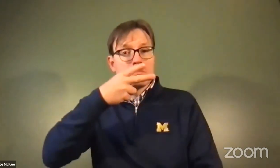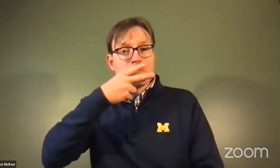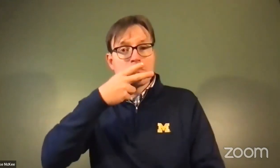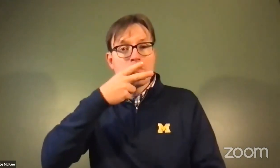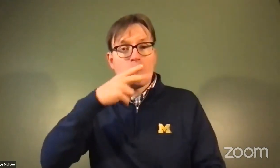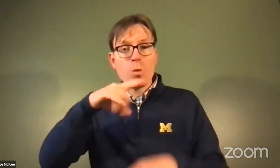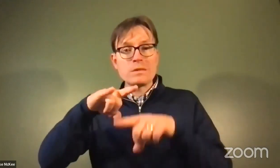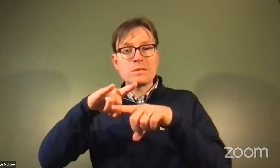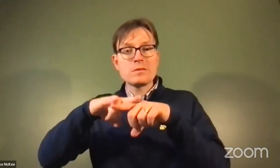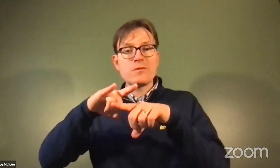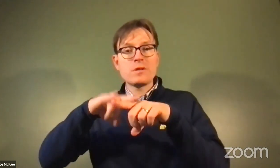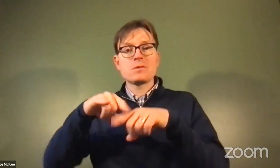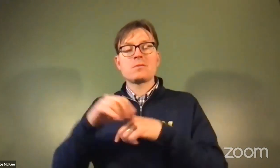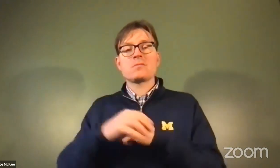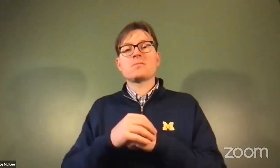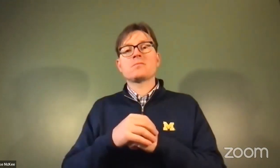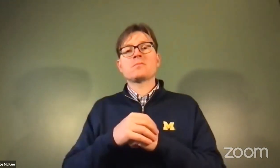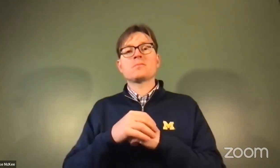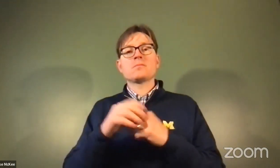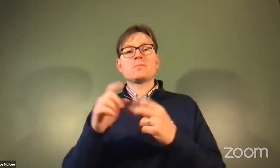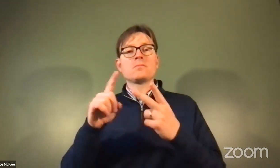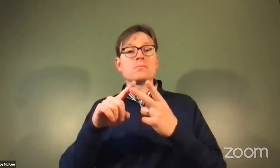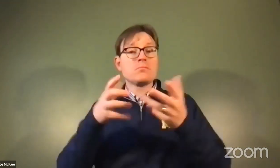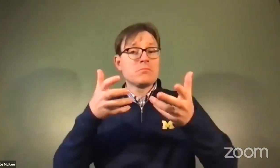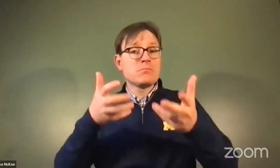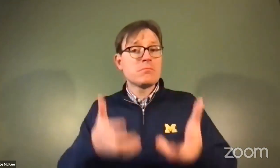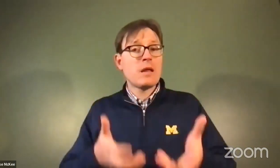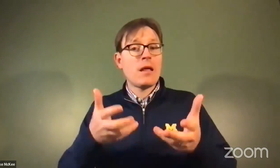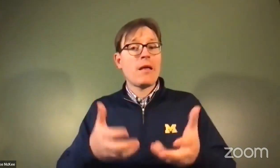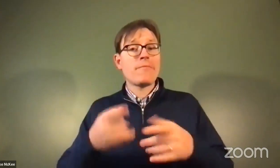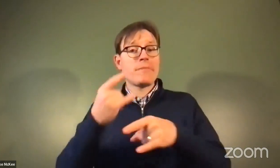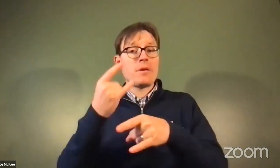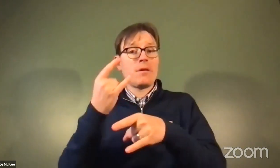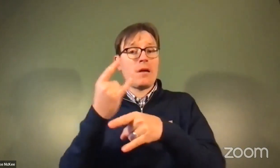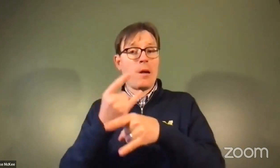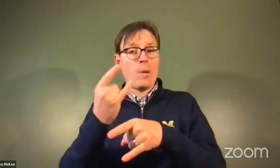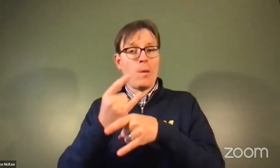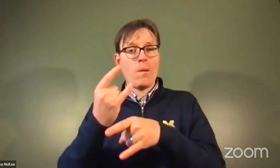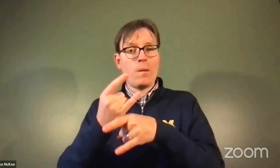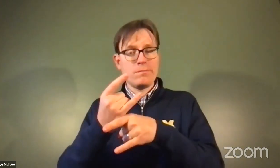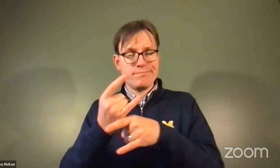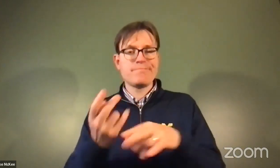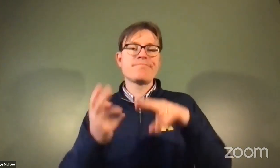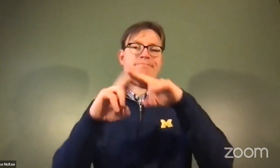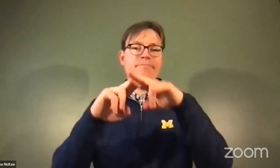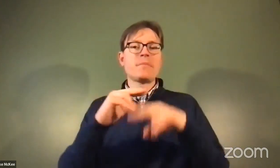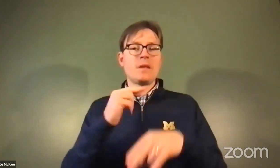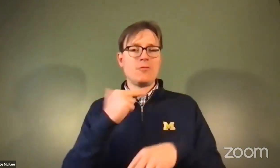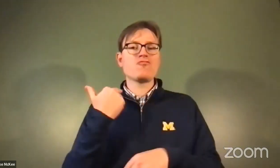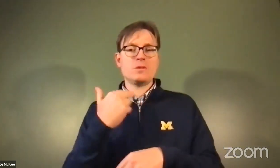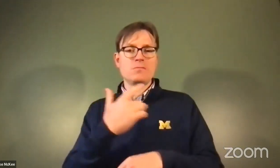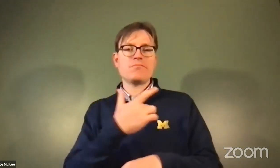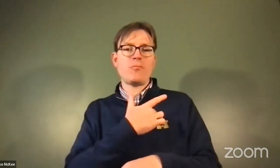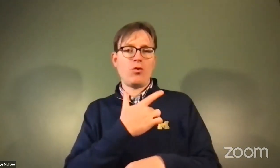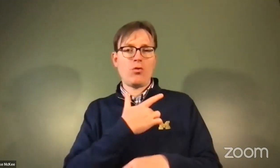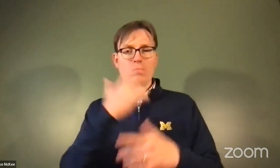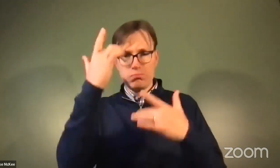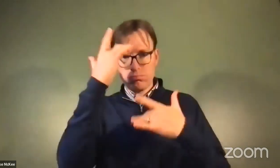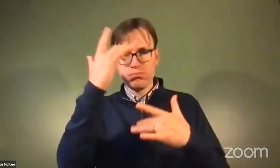Other factors can be drug use, smoking, heavy alcohol use.